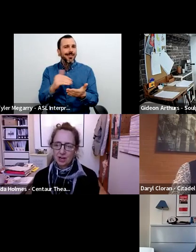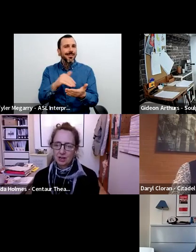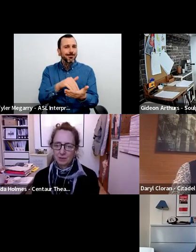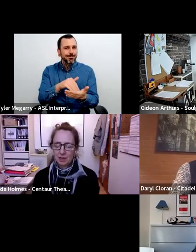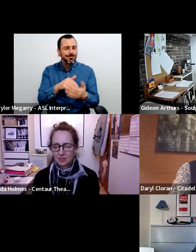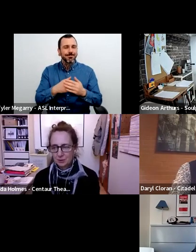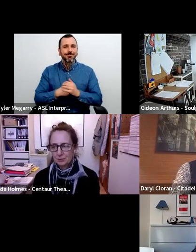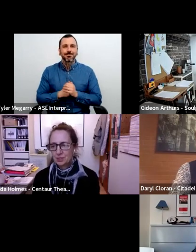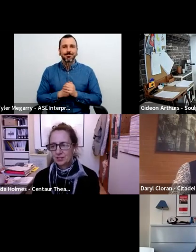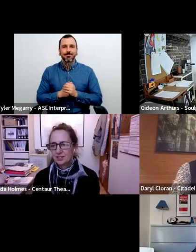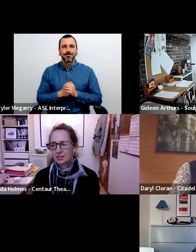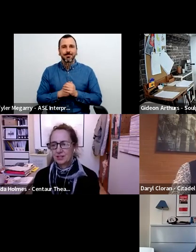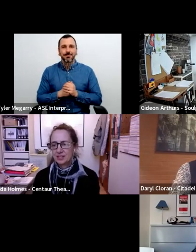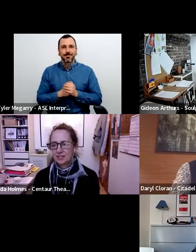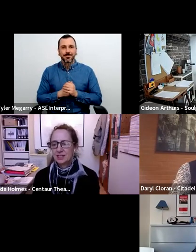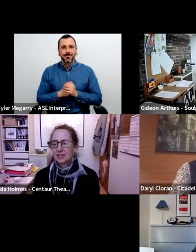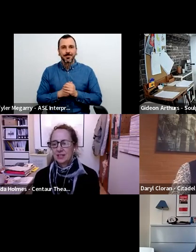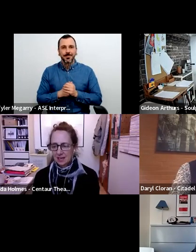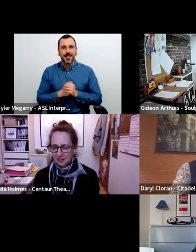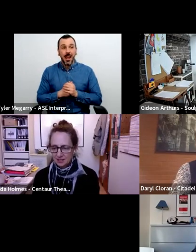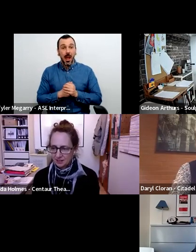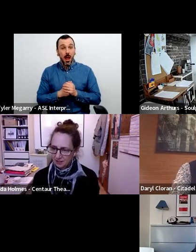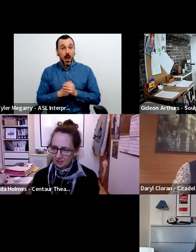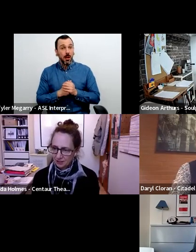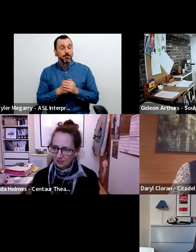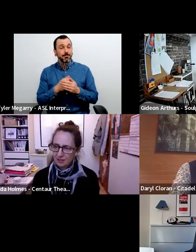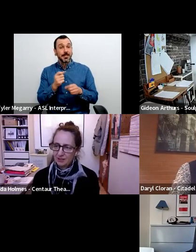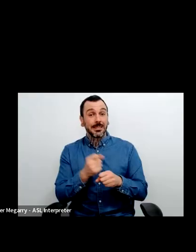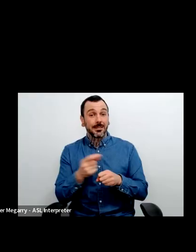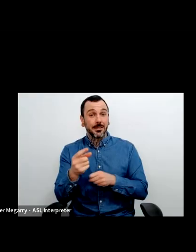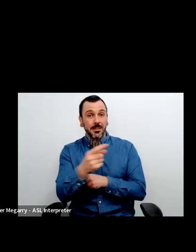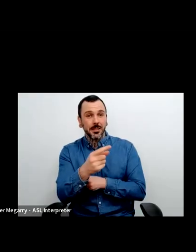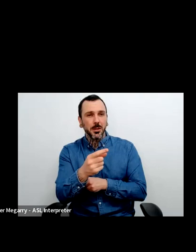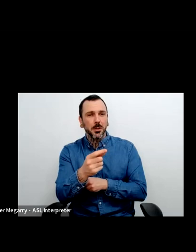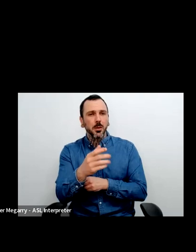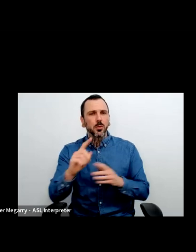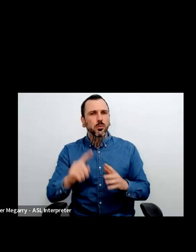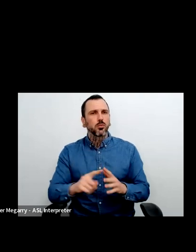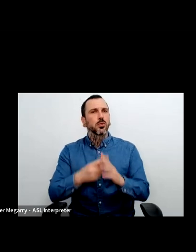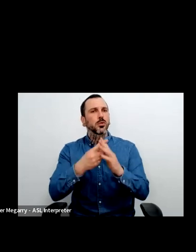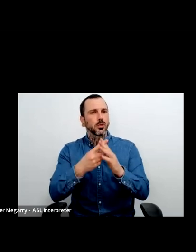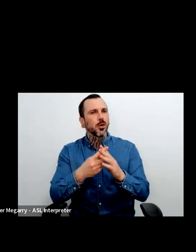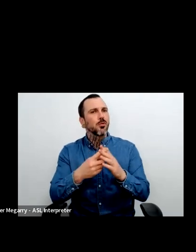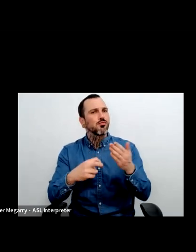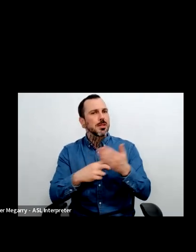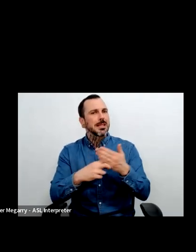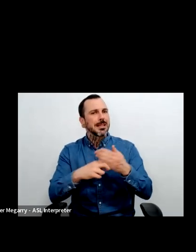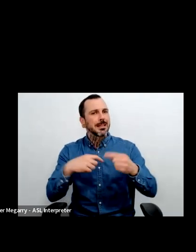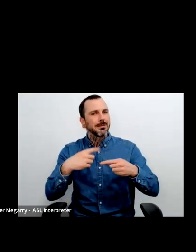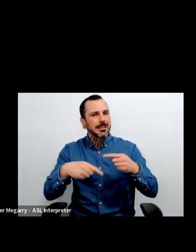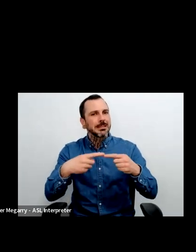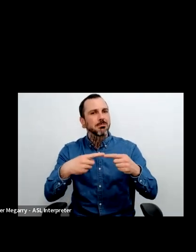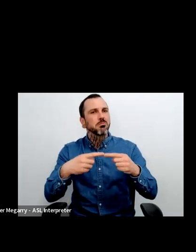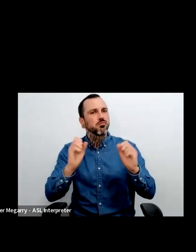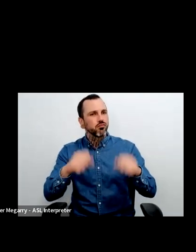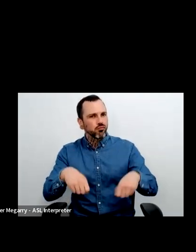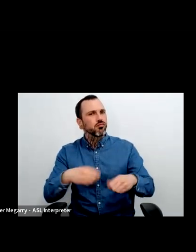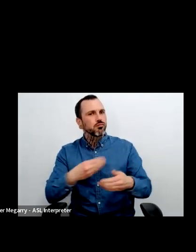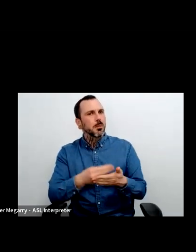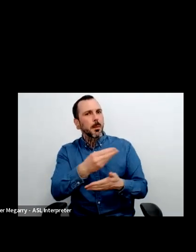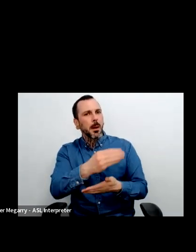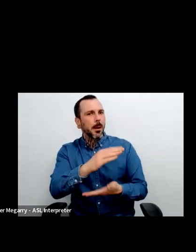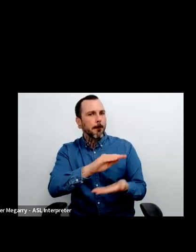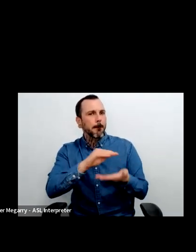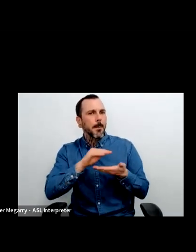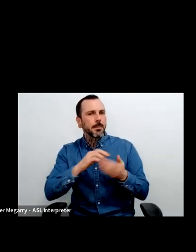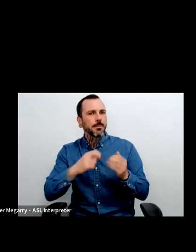launch our subscription series next year in April. So we're hopeful, but we're being